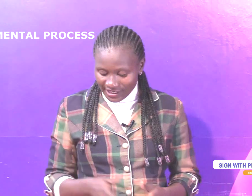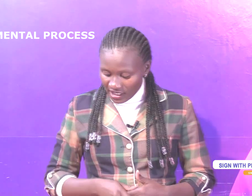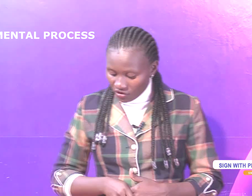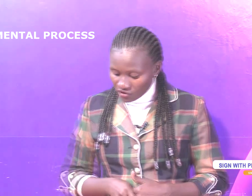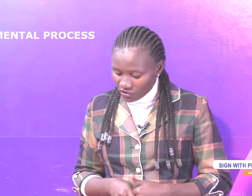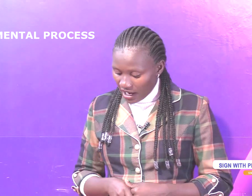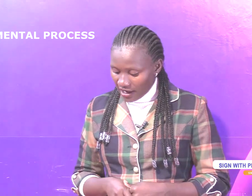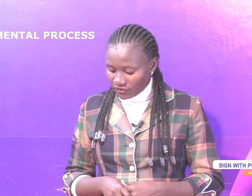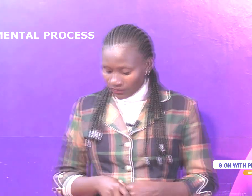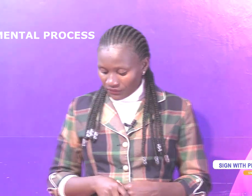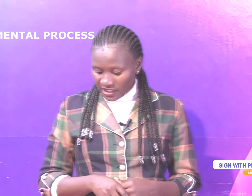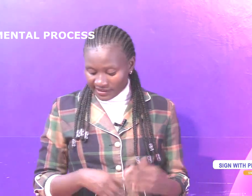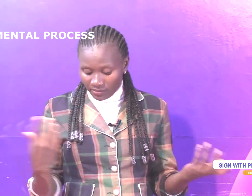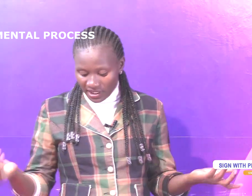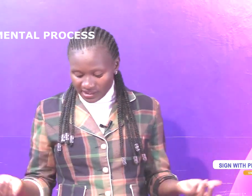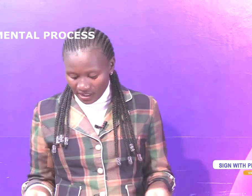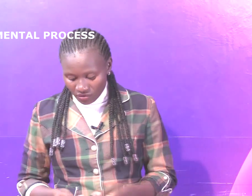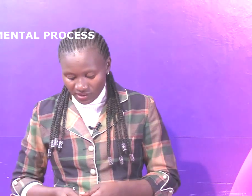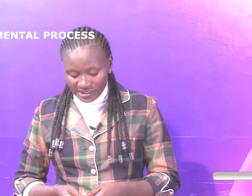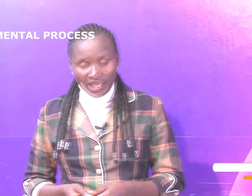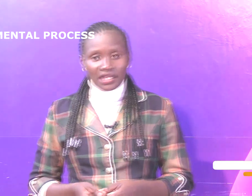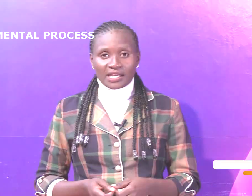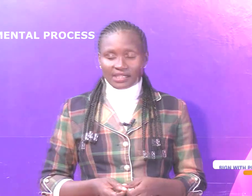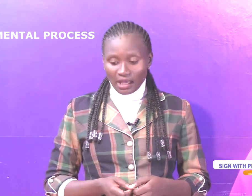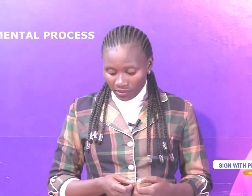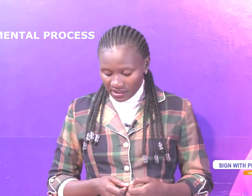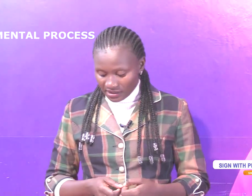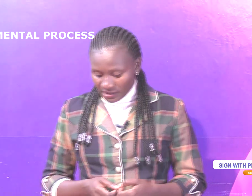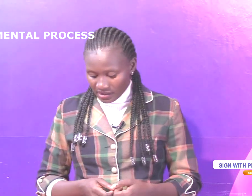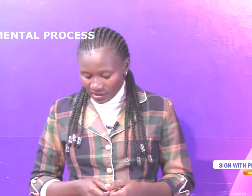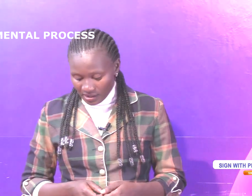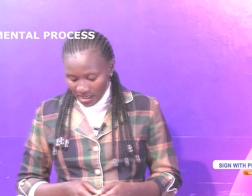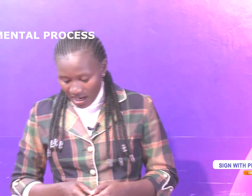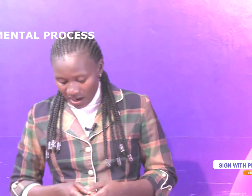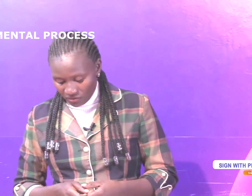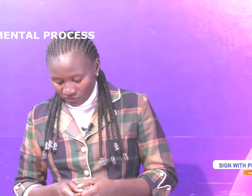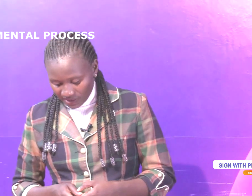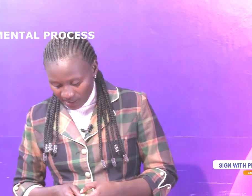also have surprise. How do we sign surprise? How do we sign the word